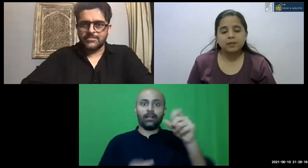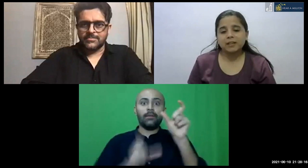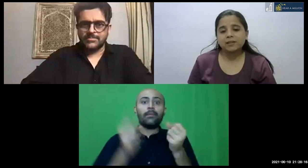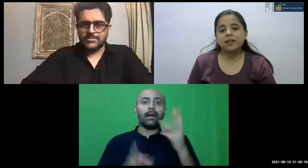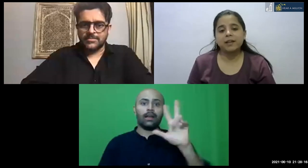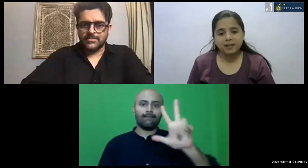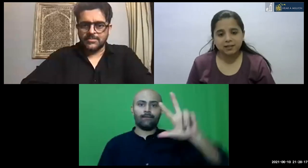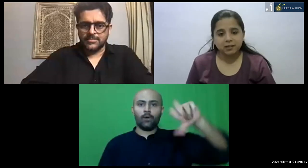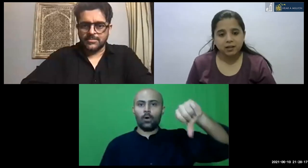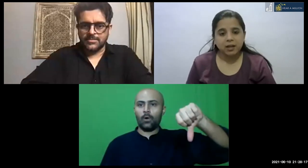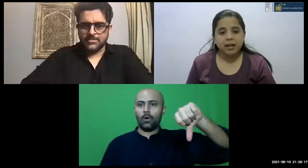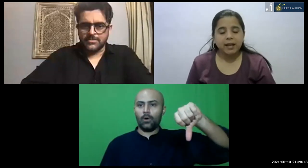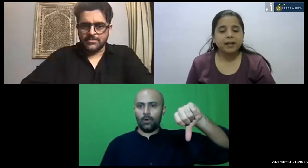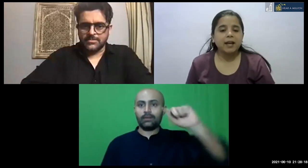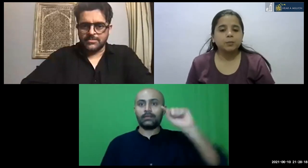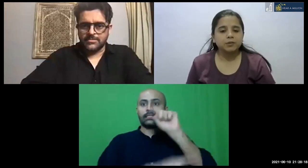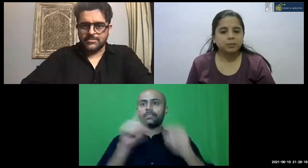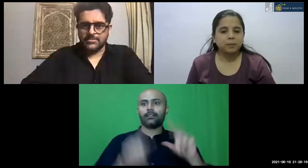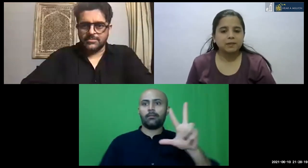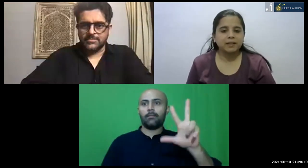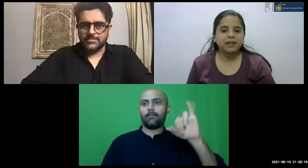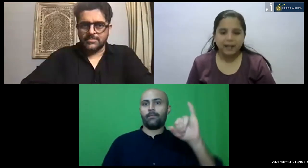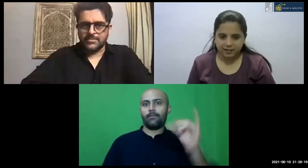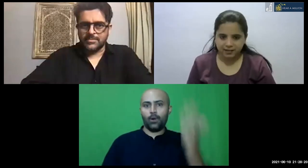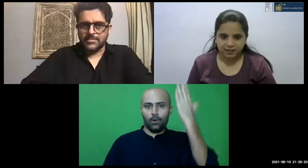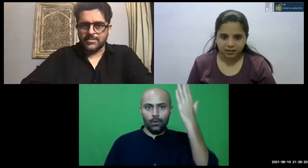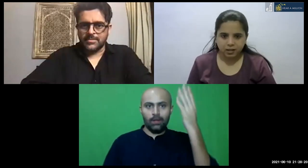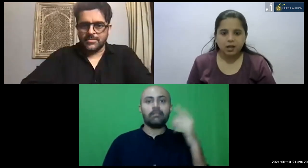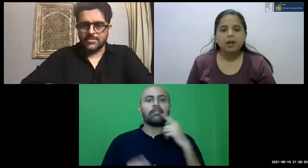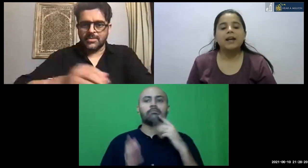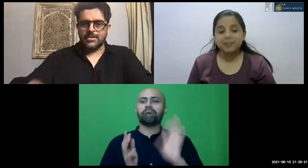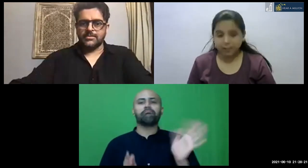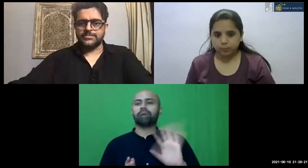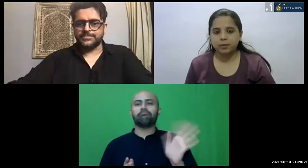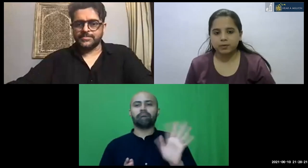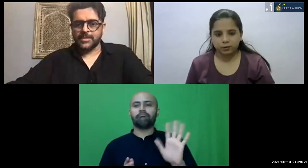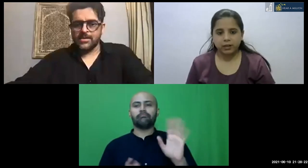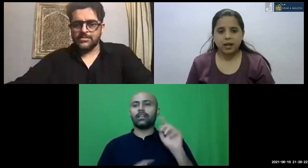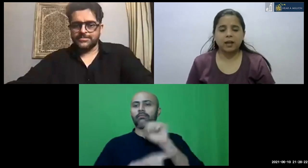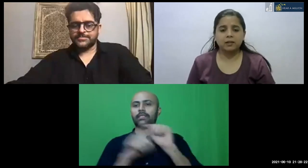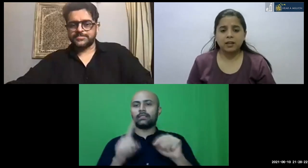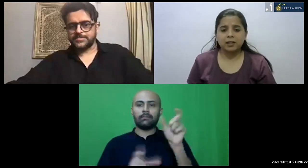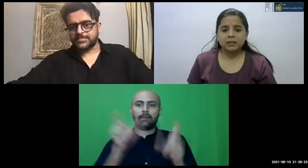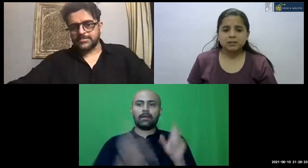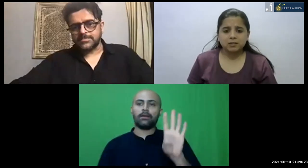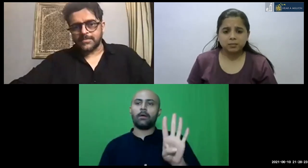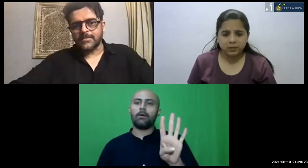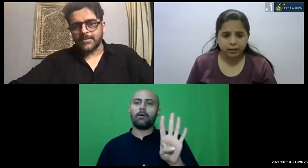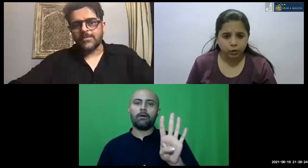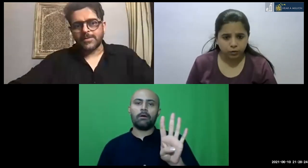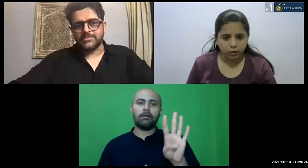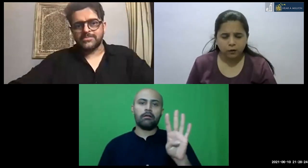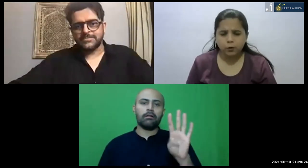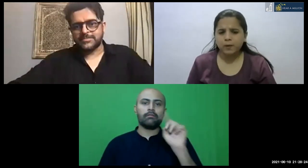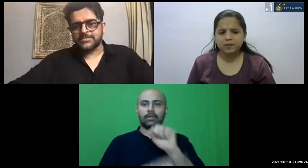Many people said that yes. 89% people said yes. 86%, sorry. And the others